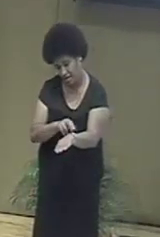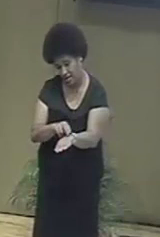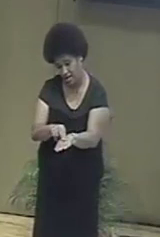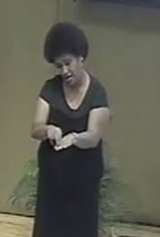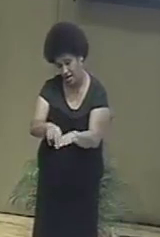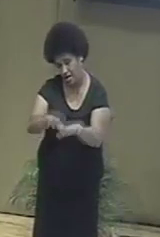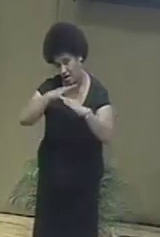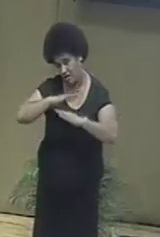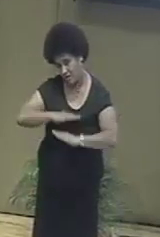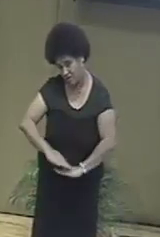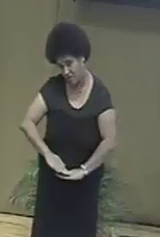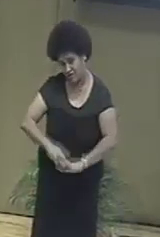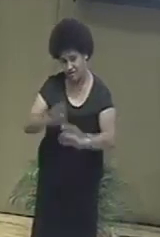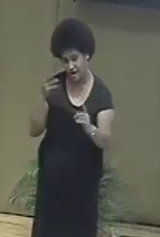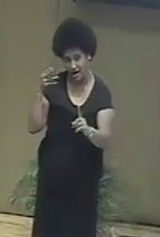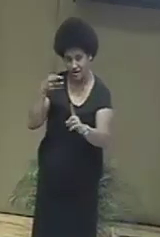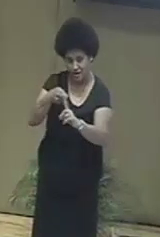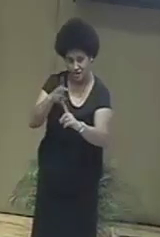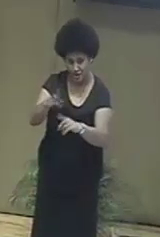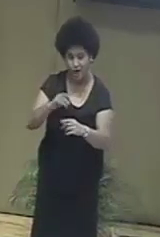destination and achieved.